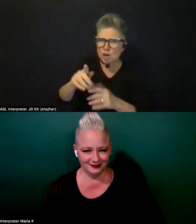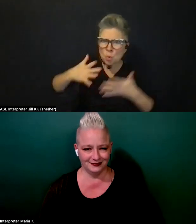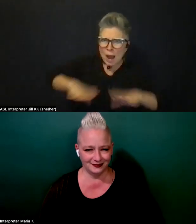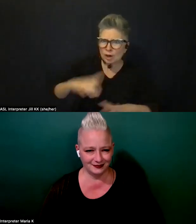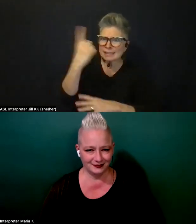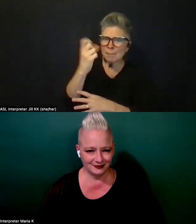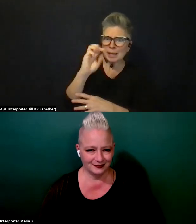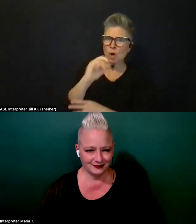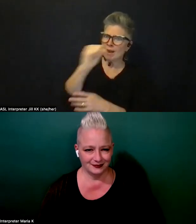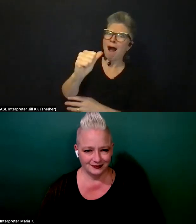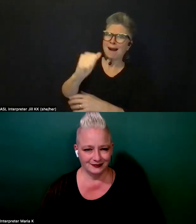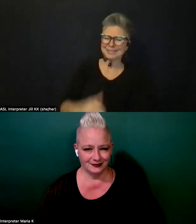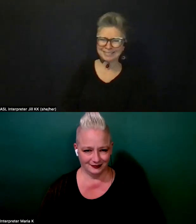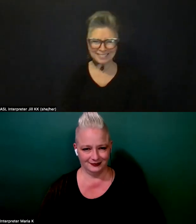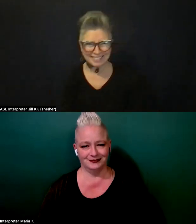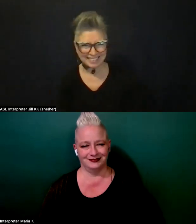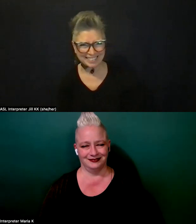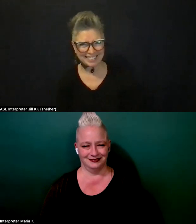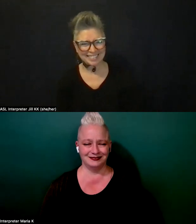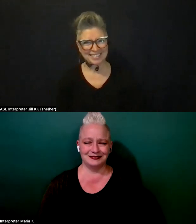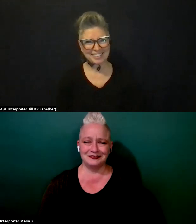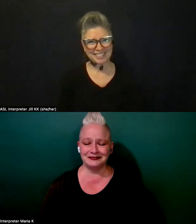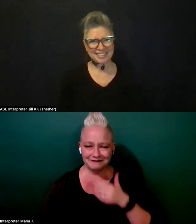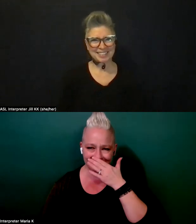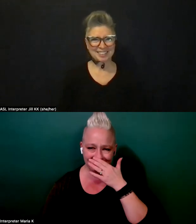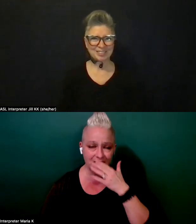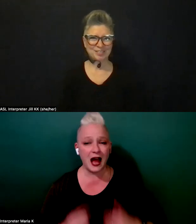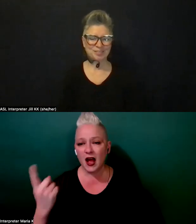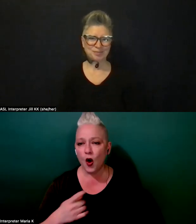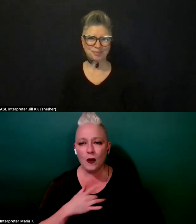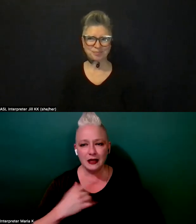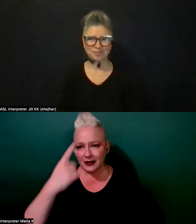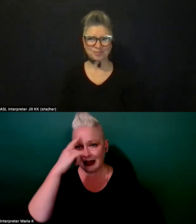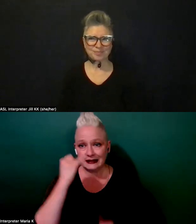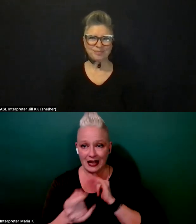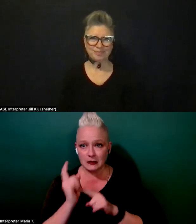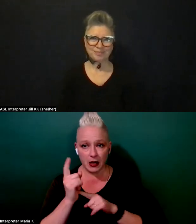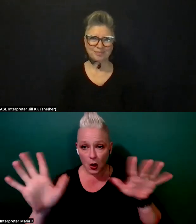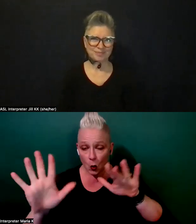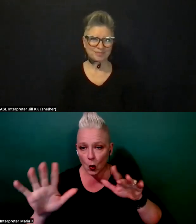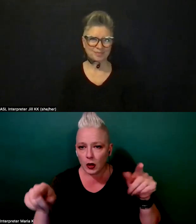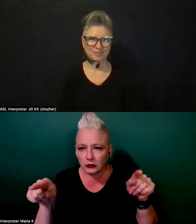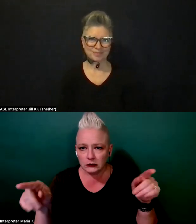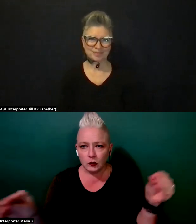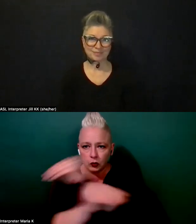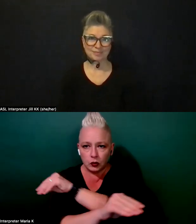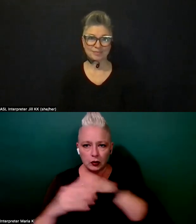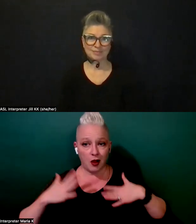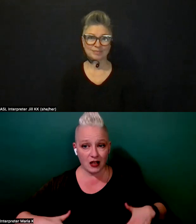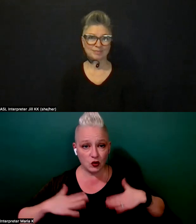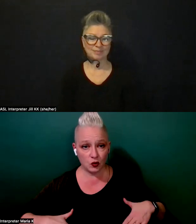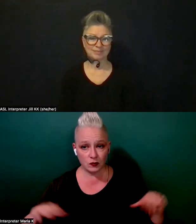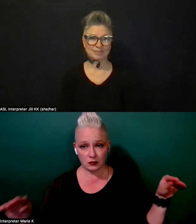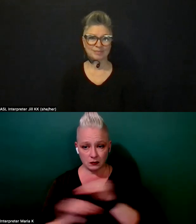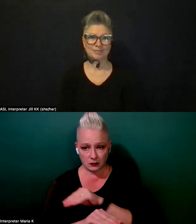Yeah. And I usually always think about it at the last second, so then I might like swap two costumes.